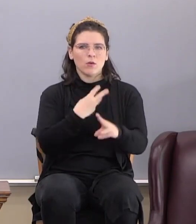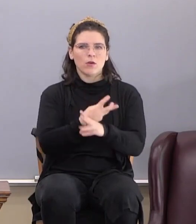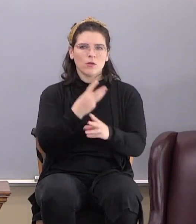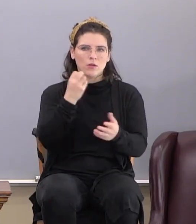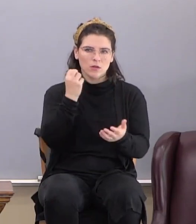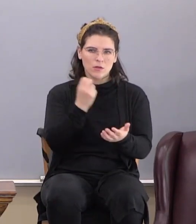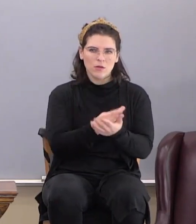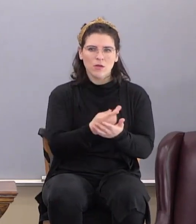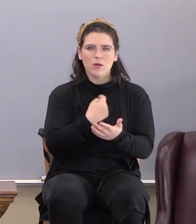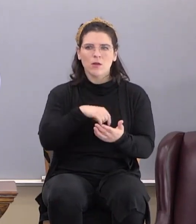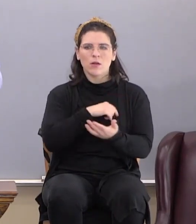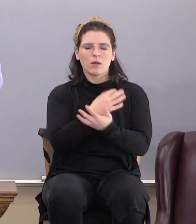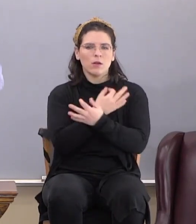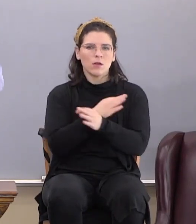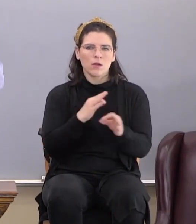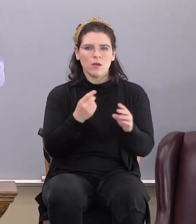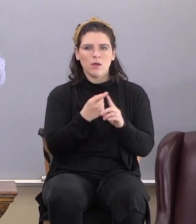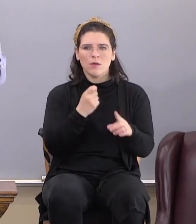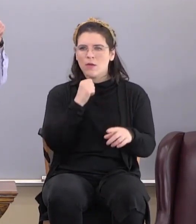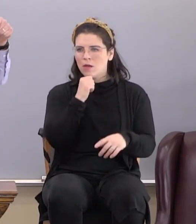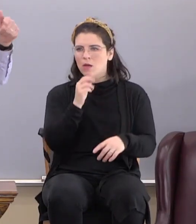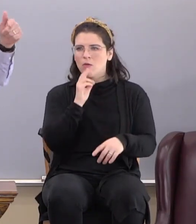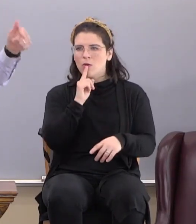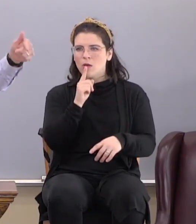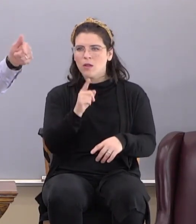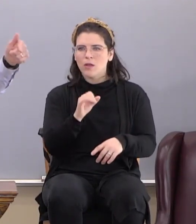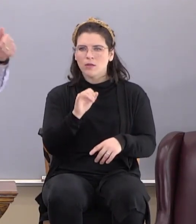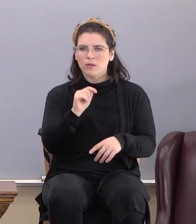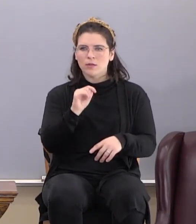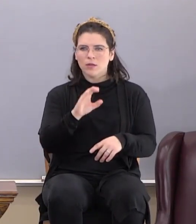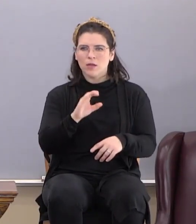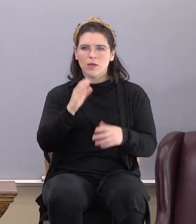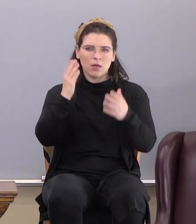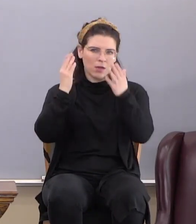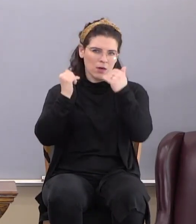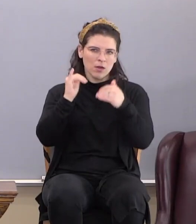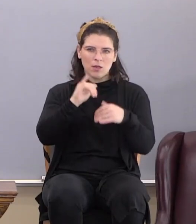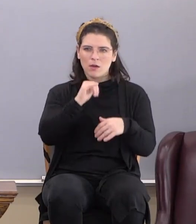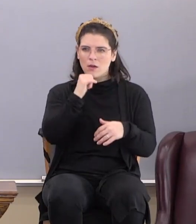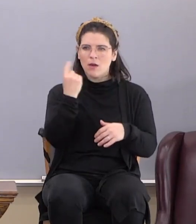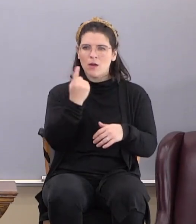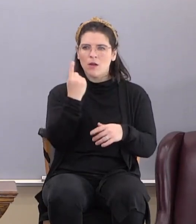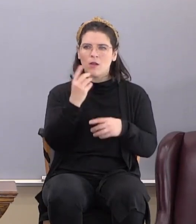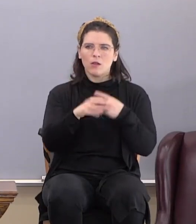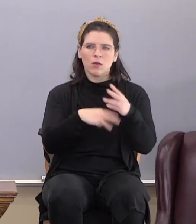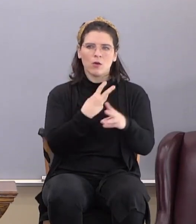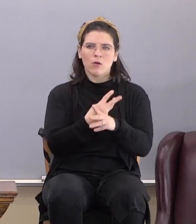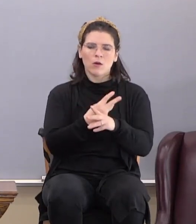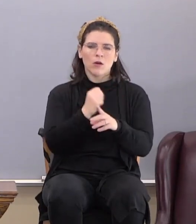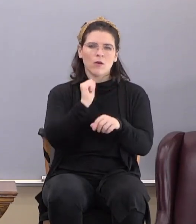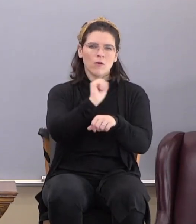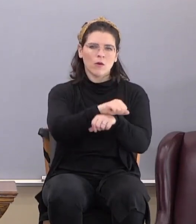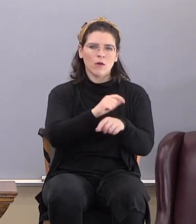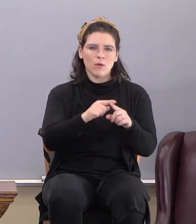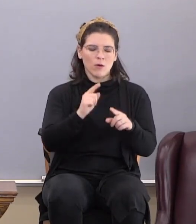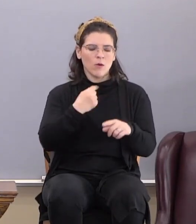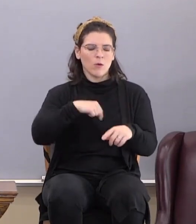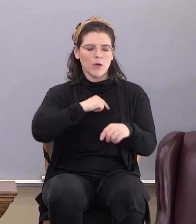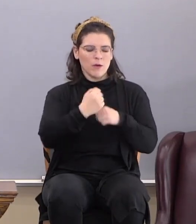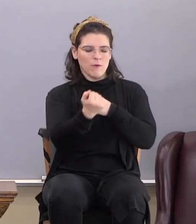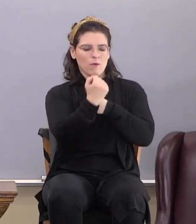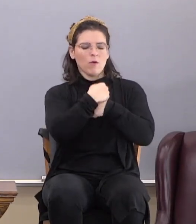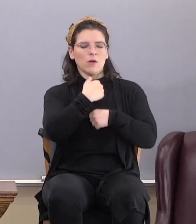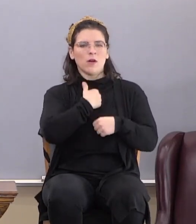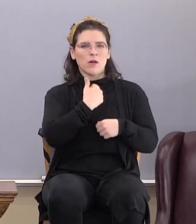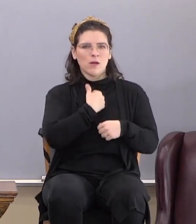We're free from the unrealistic expectations that not only the world imposes, but we impose upon